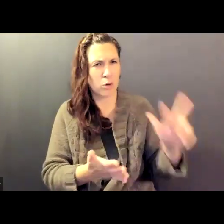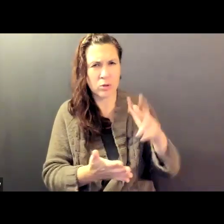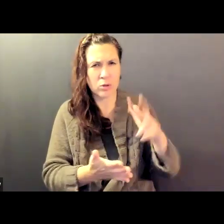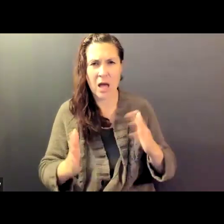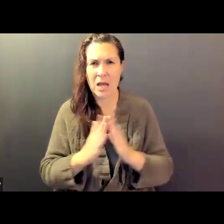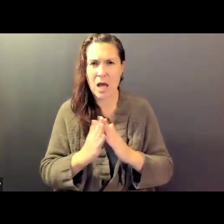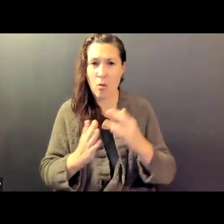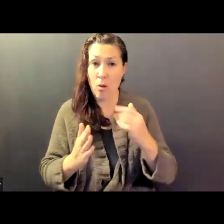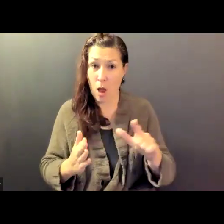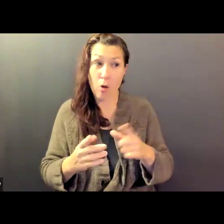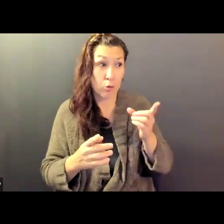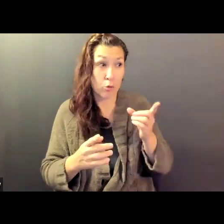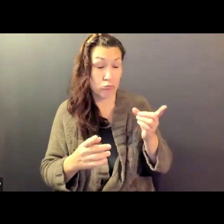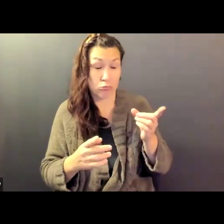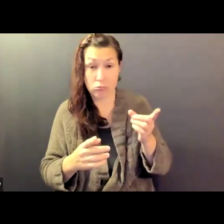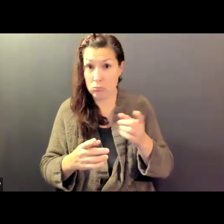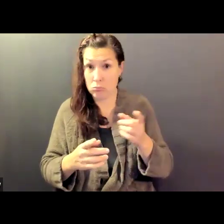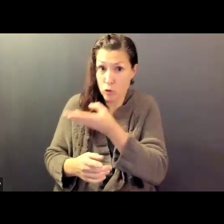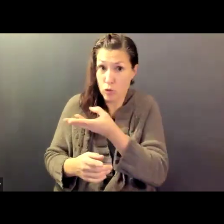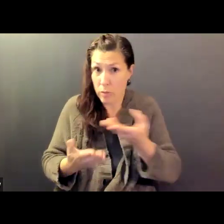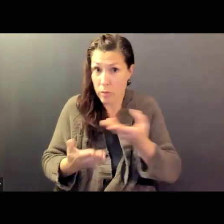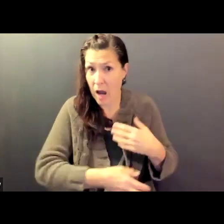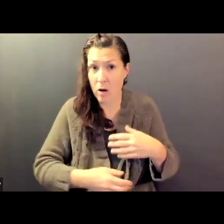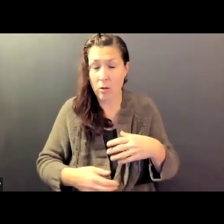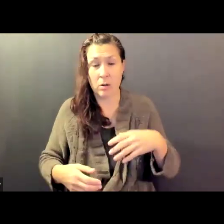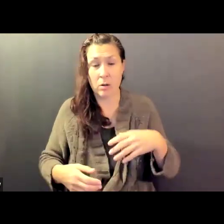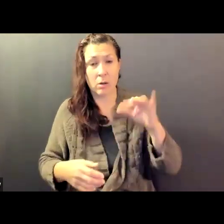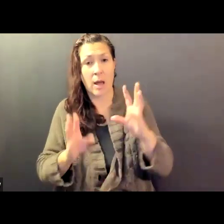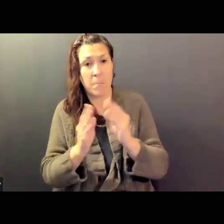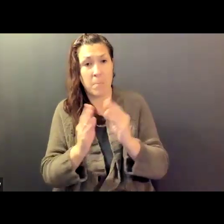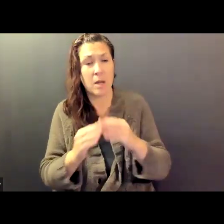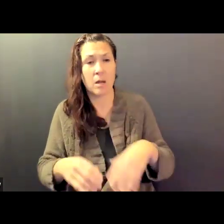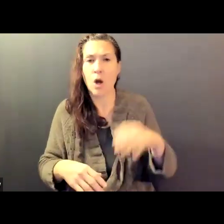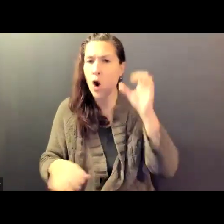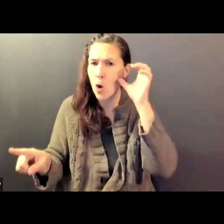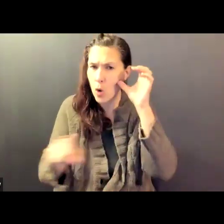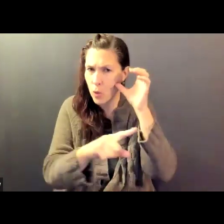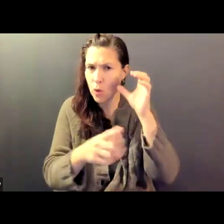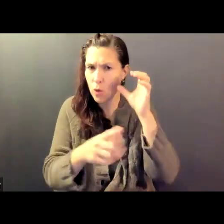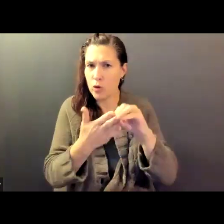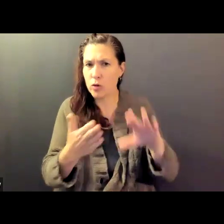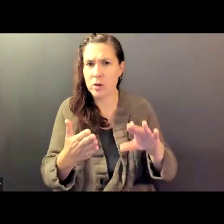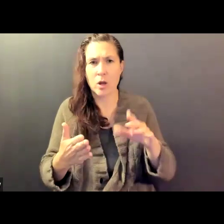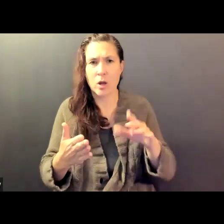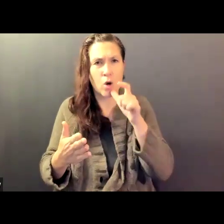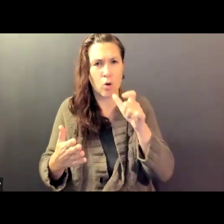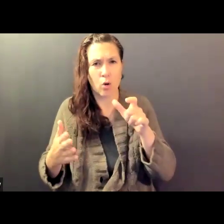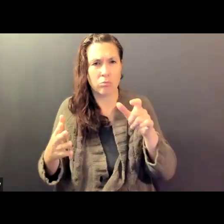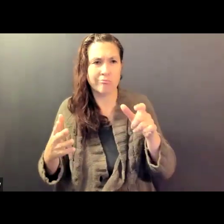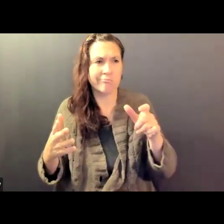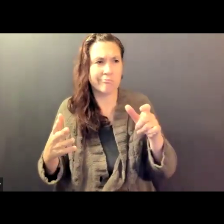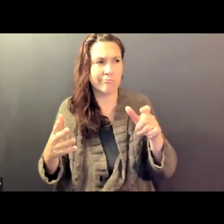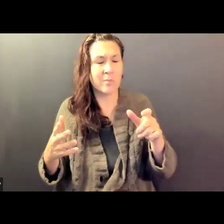at actually. And I think, we heard, I think from students, some things that are very consistent with what students will